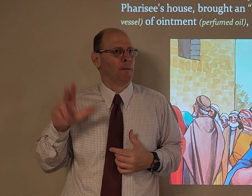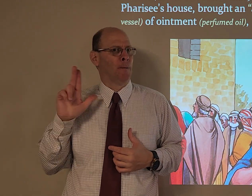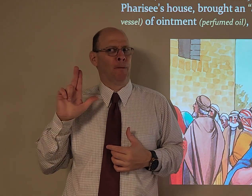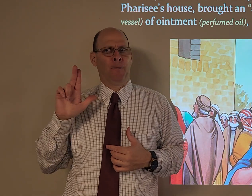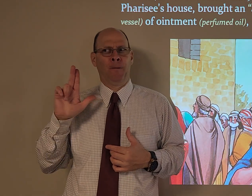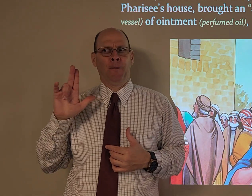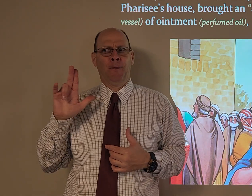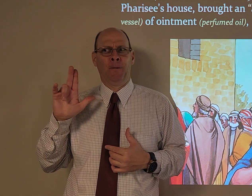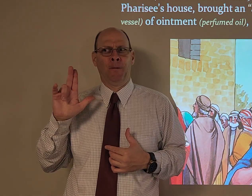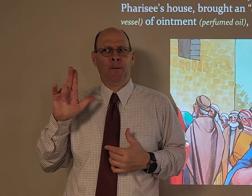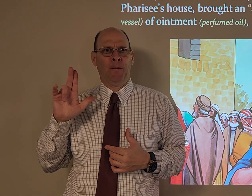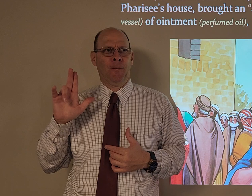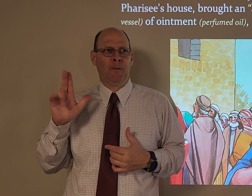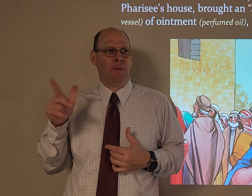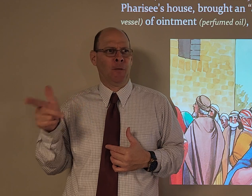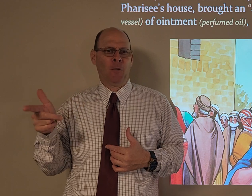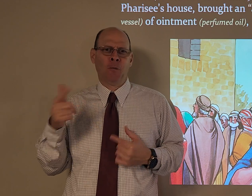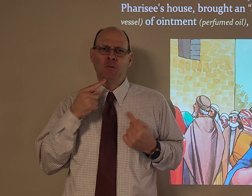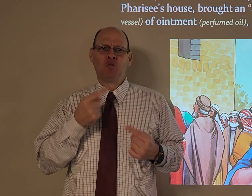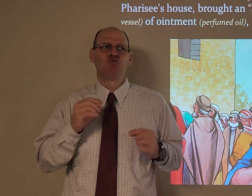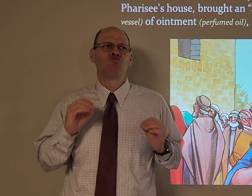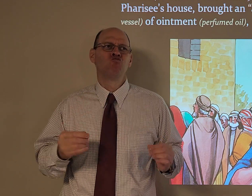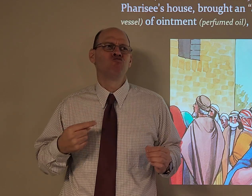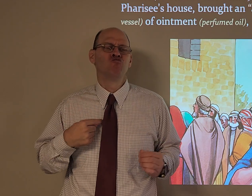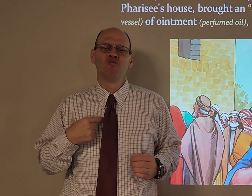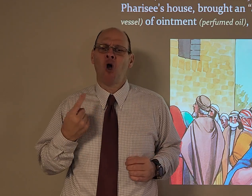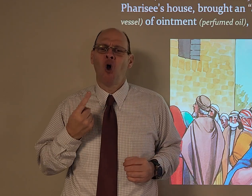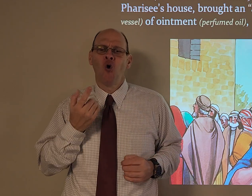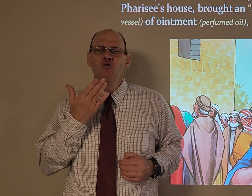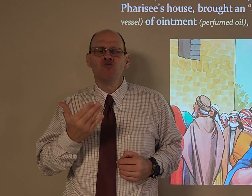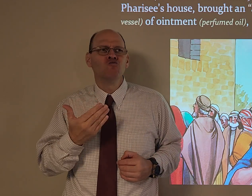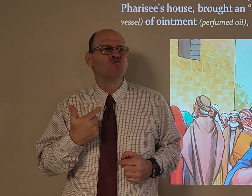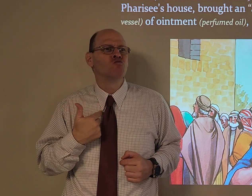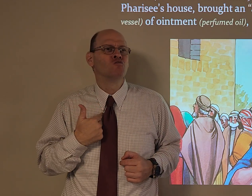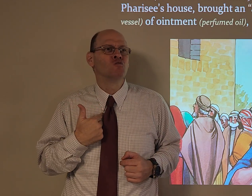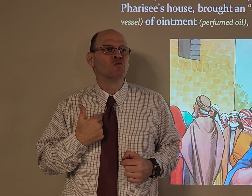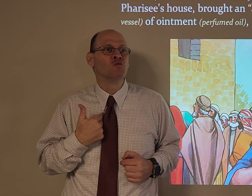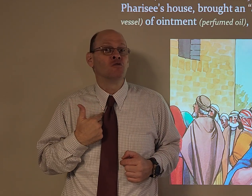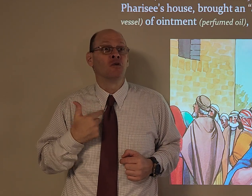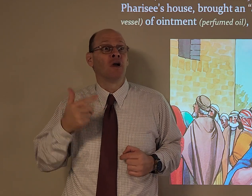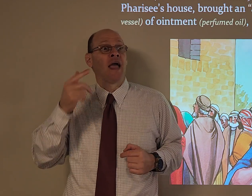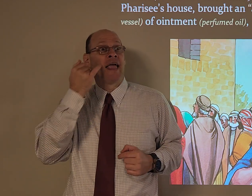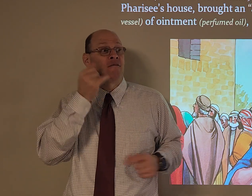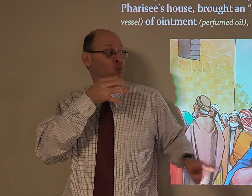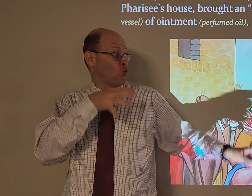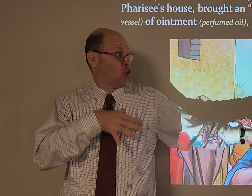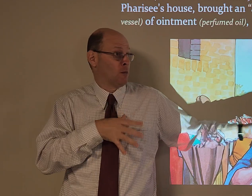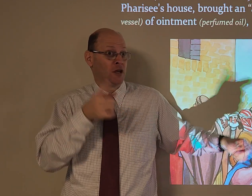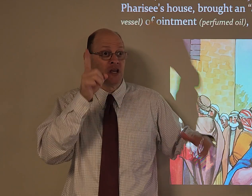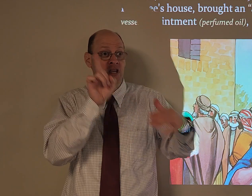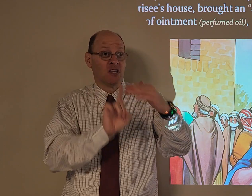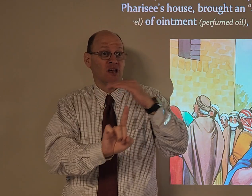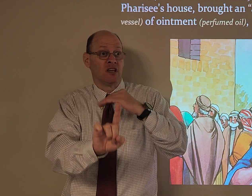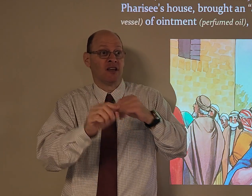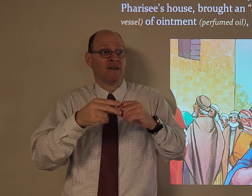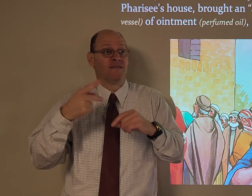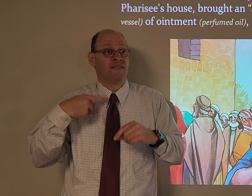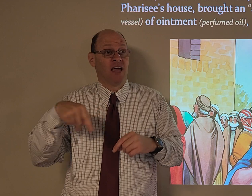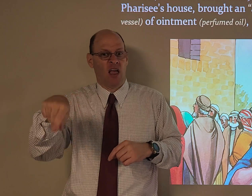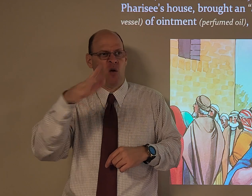oil. And of course, these Pharisees, you know, they're typical stereotype.